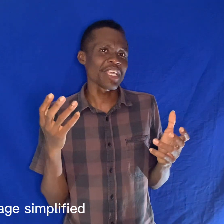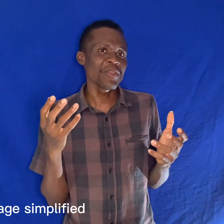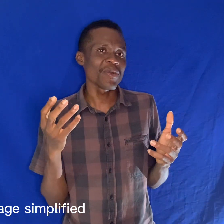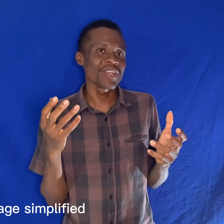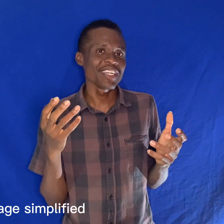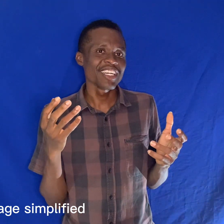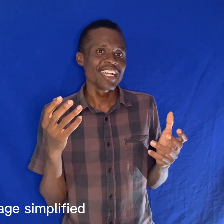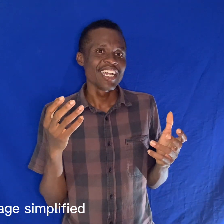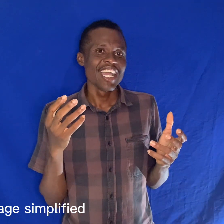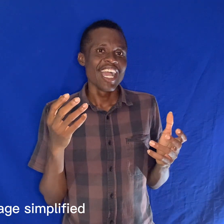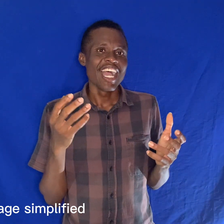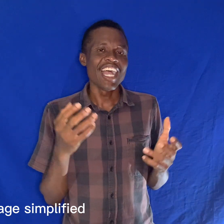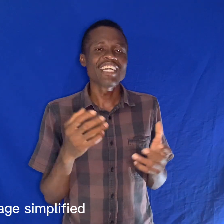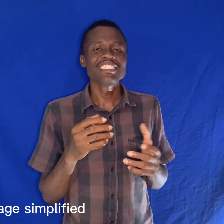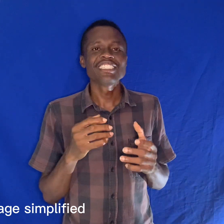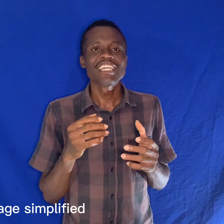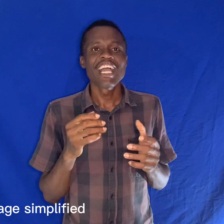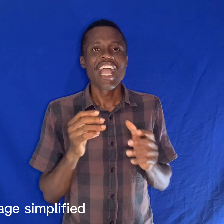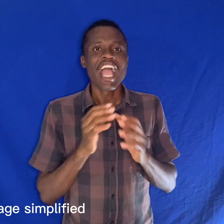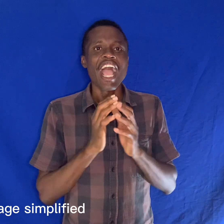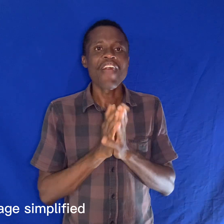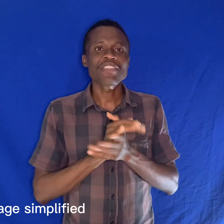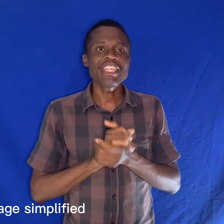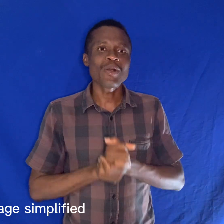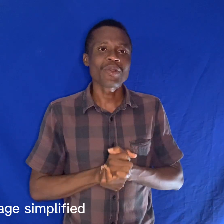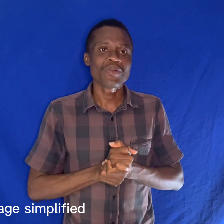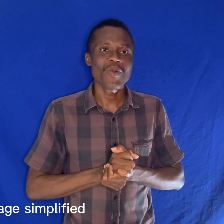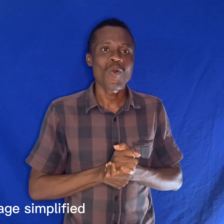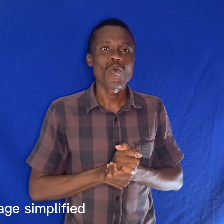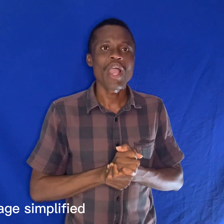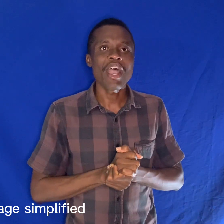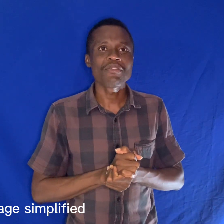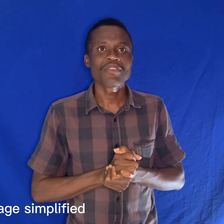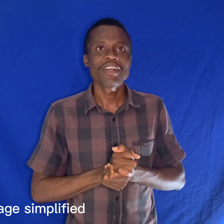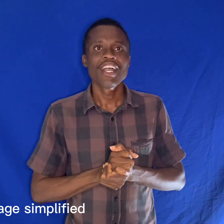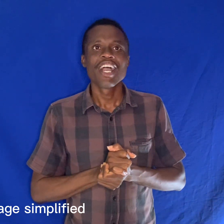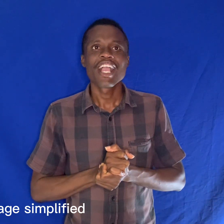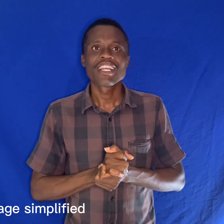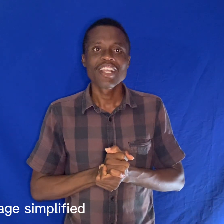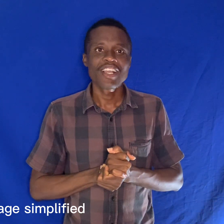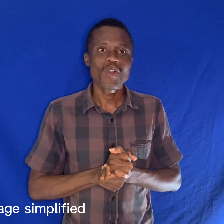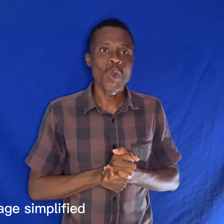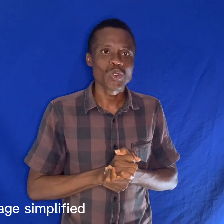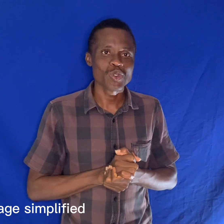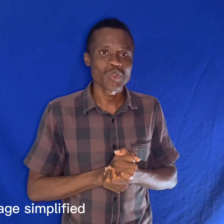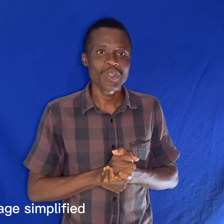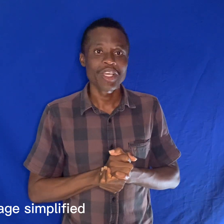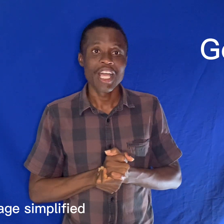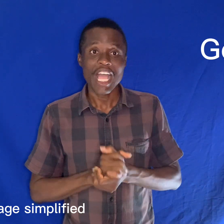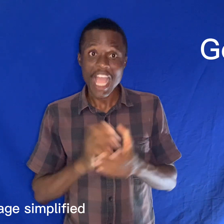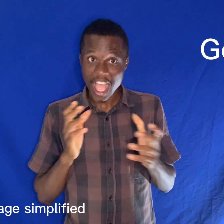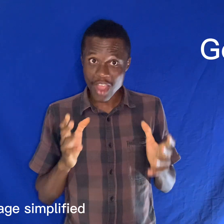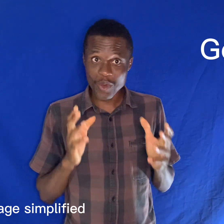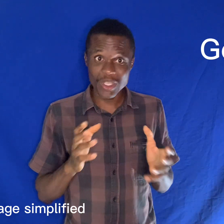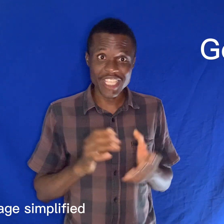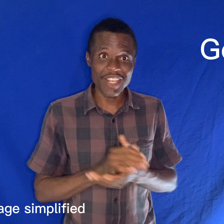dog. And after dog, we have goat. How do we sign